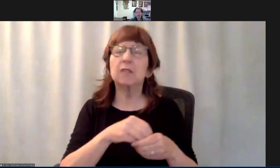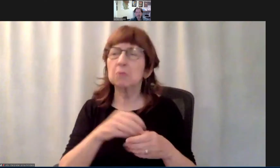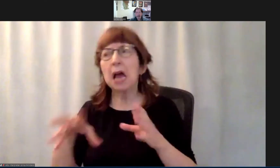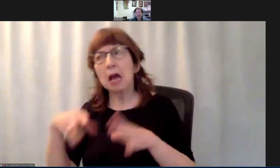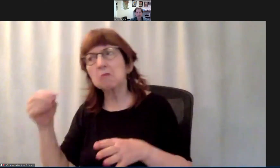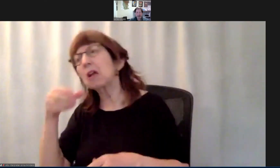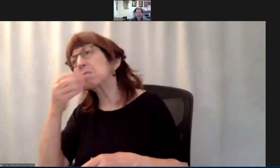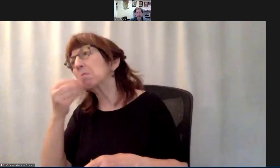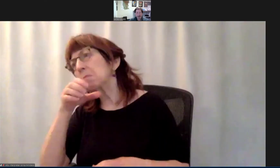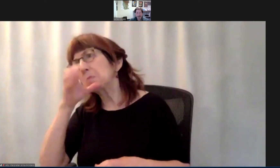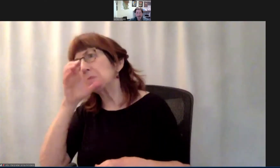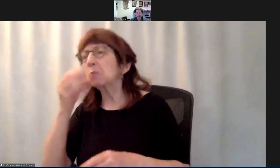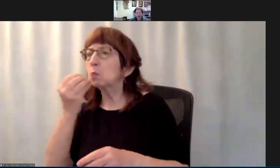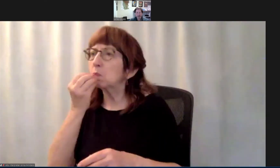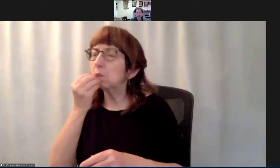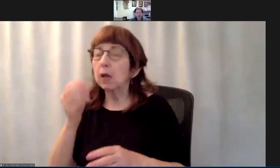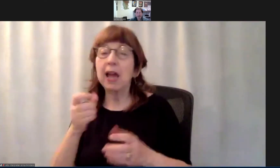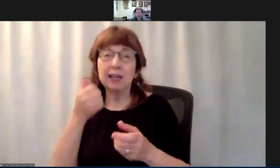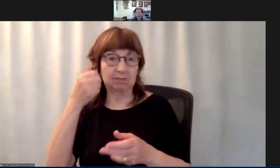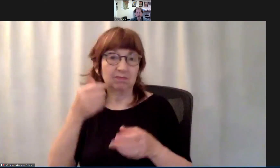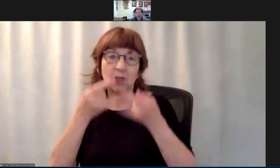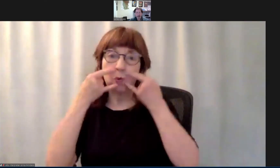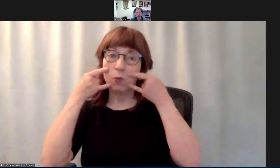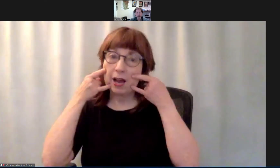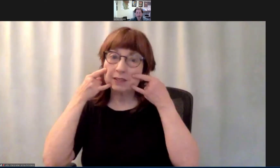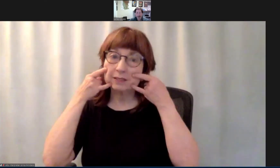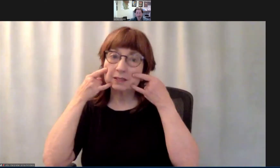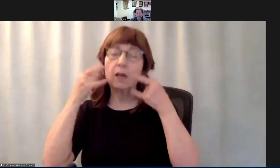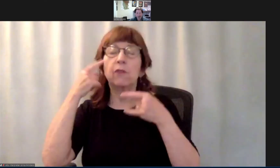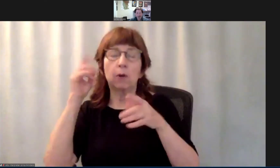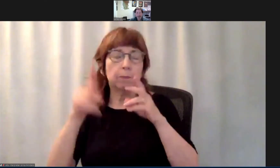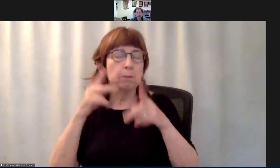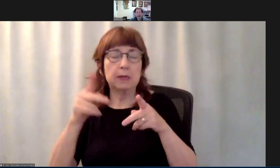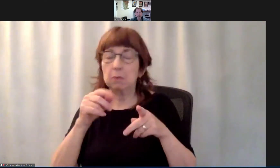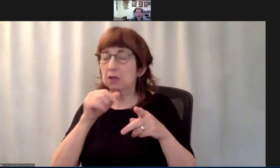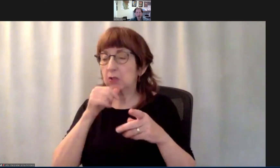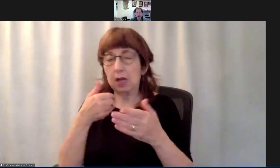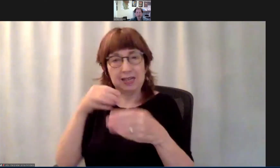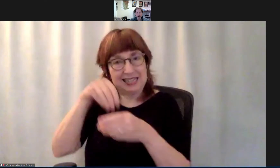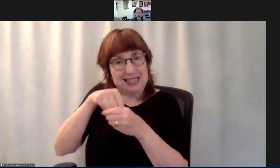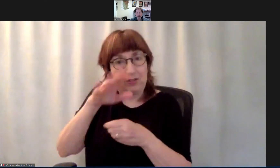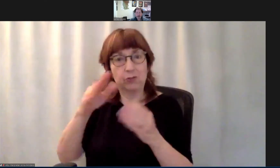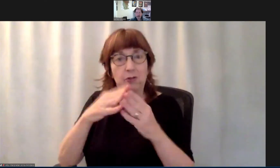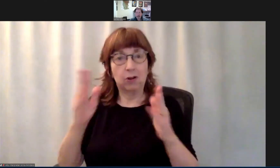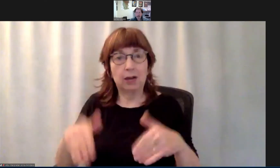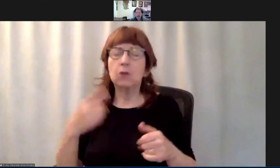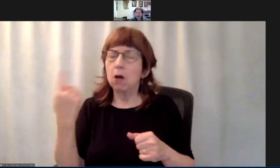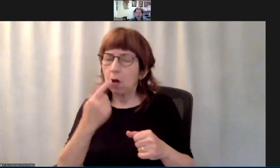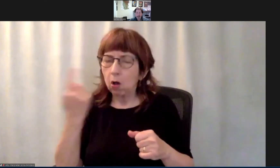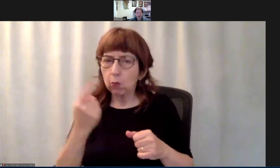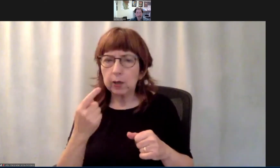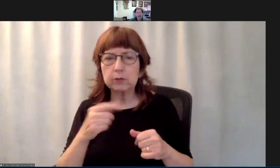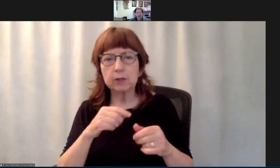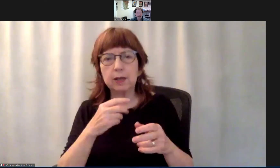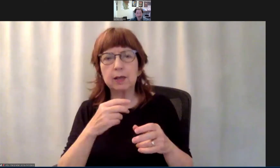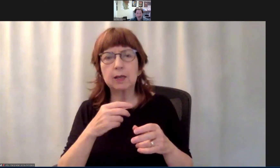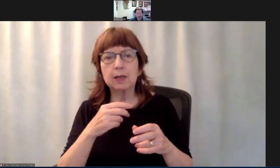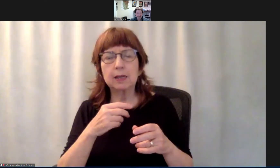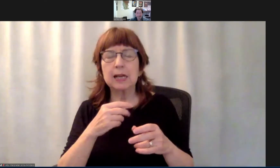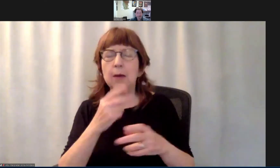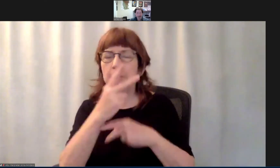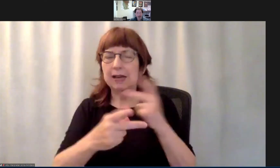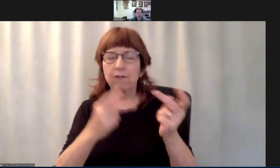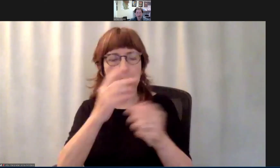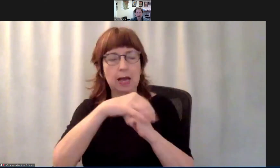wear masks, as I noted above, in people who are not in your household. And always watch hand